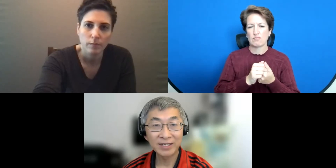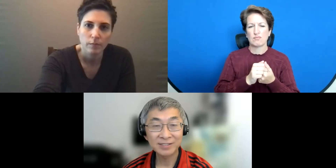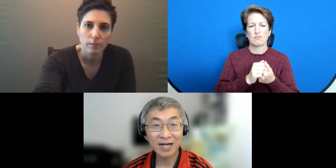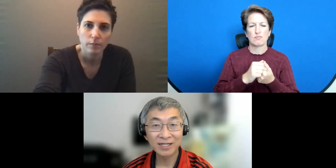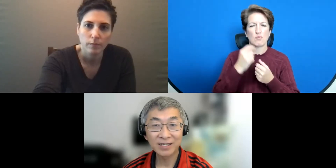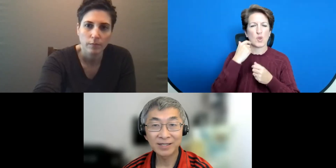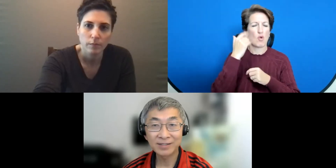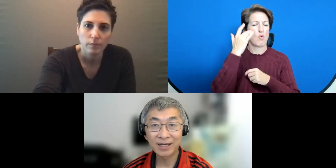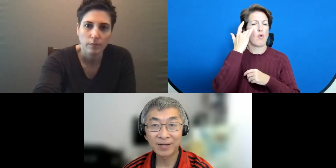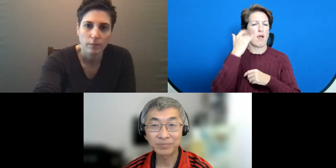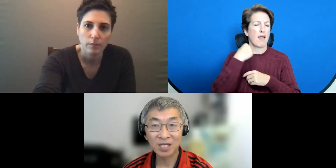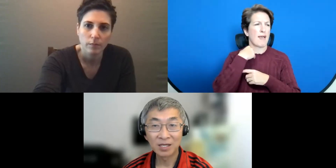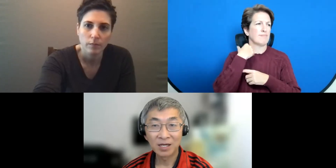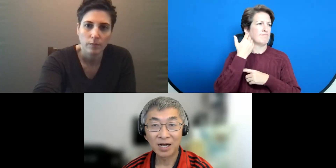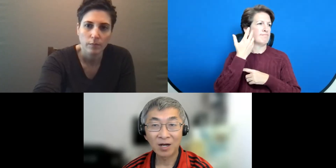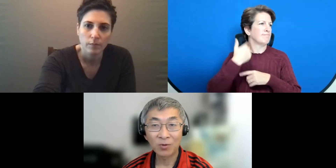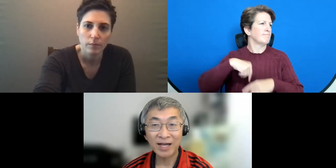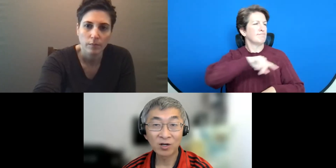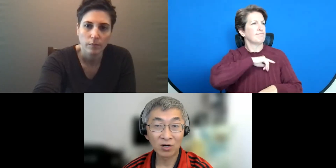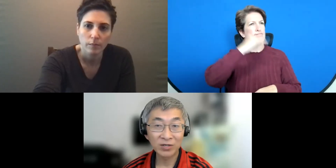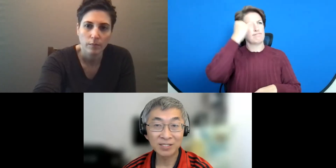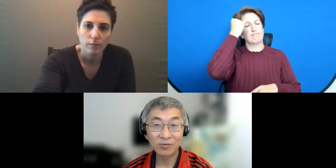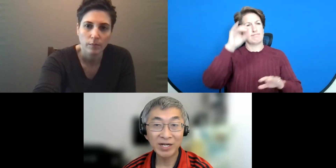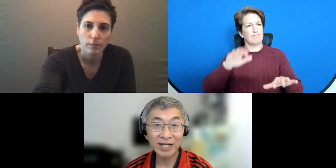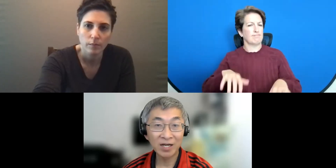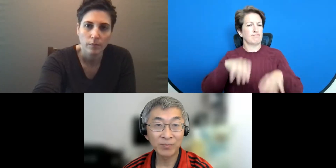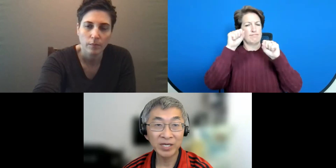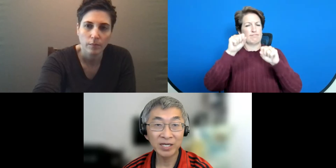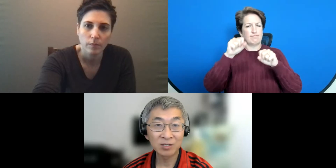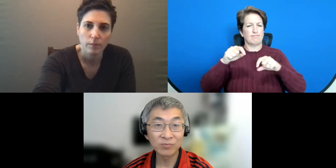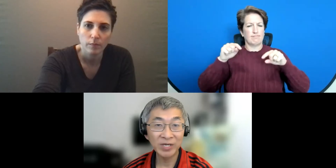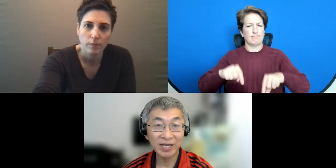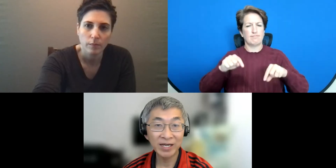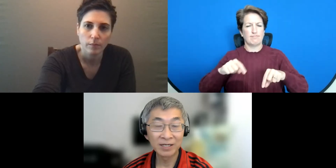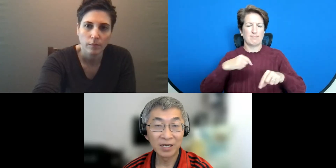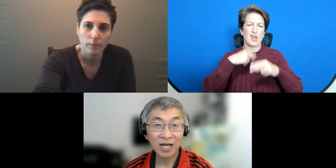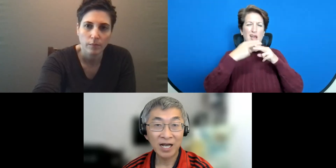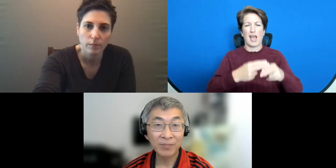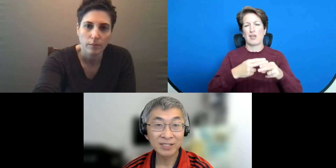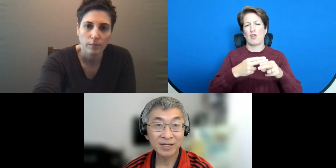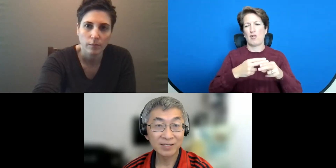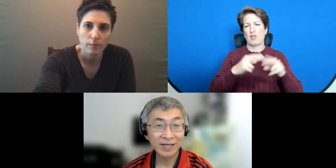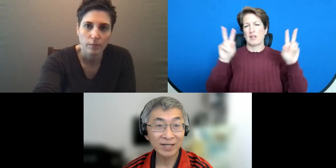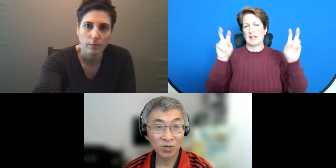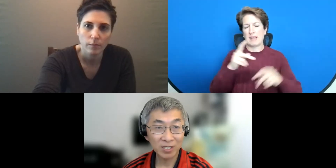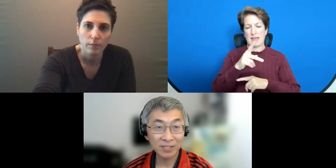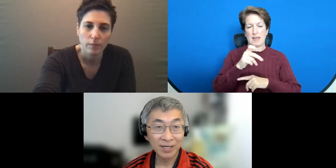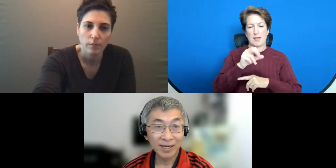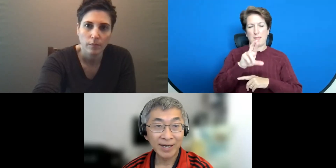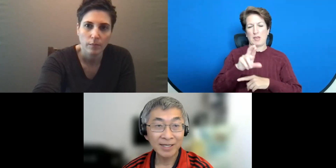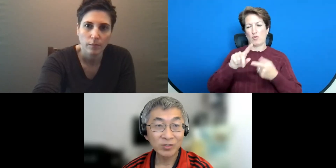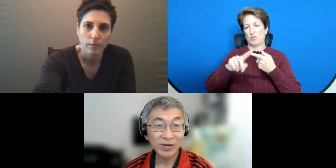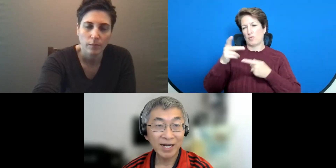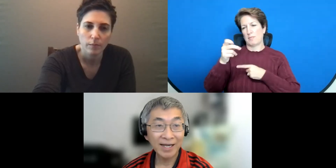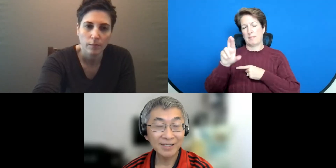we started this, what I call is really a peer-to-peer ambassadors network.